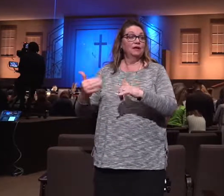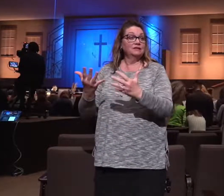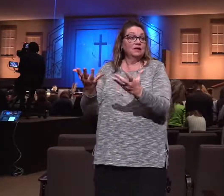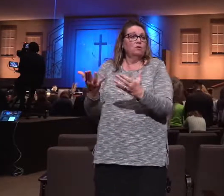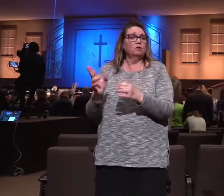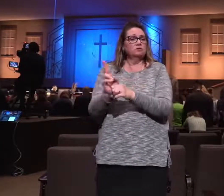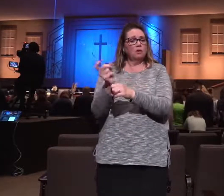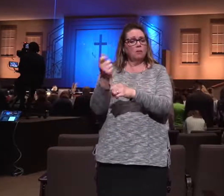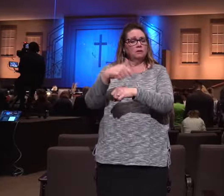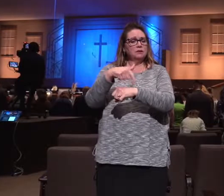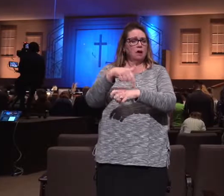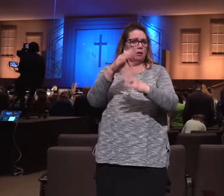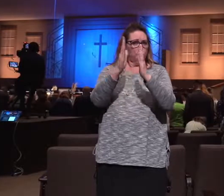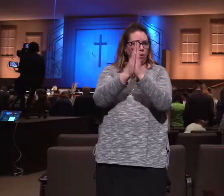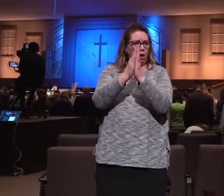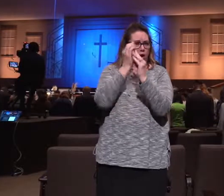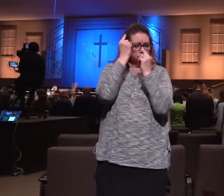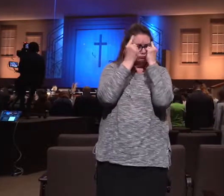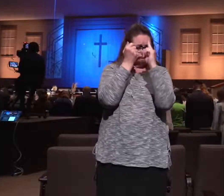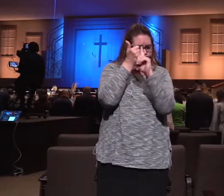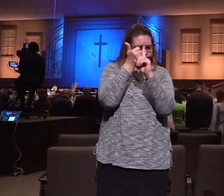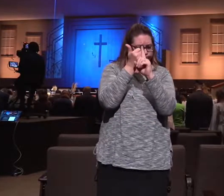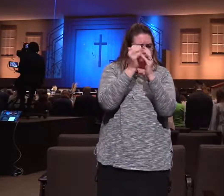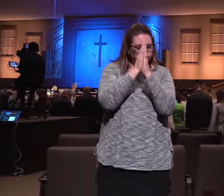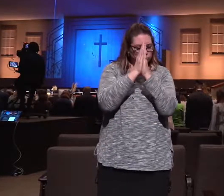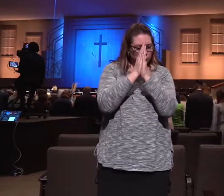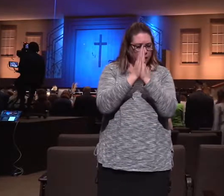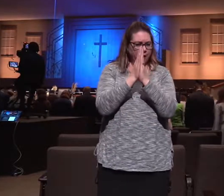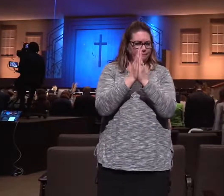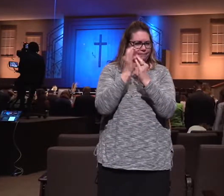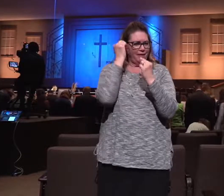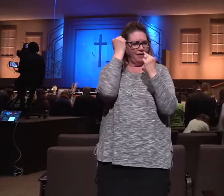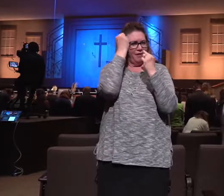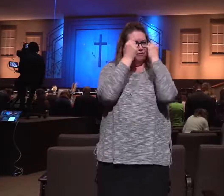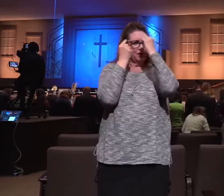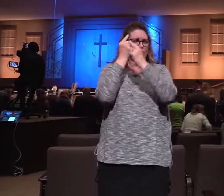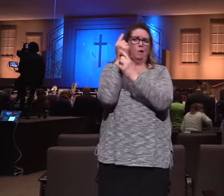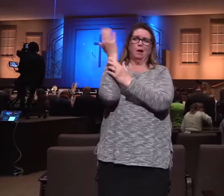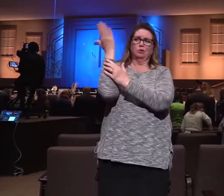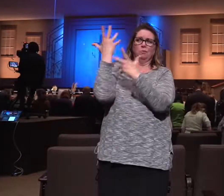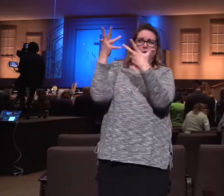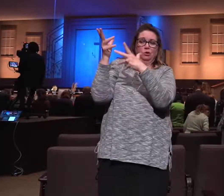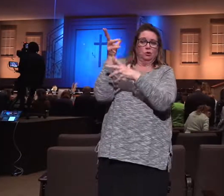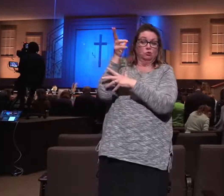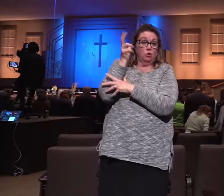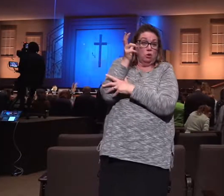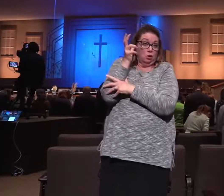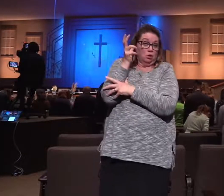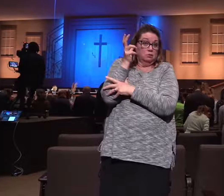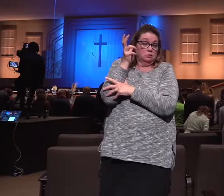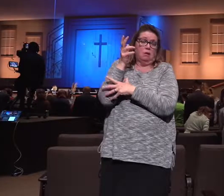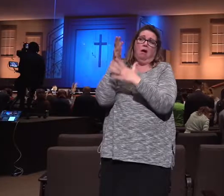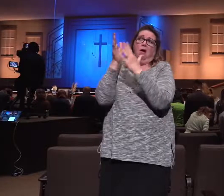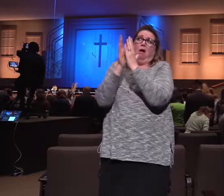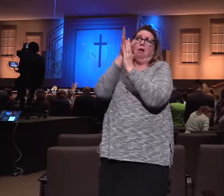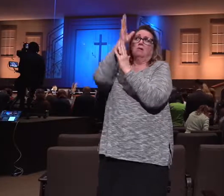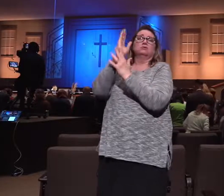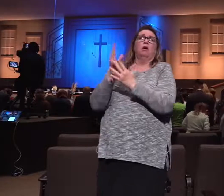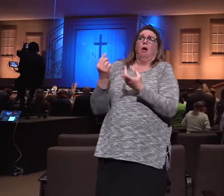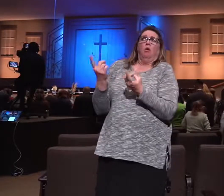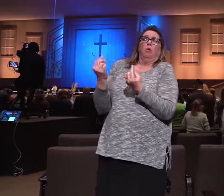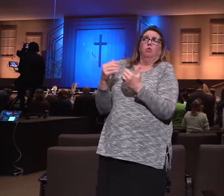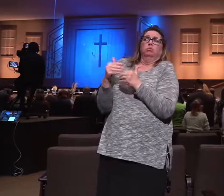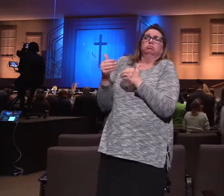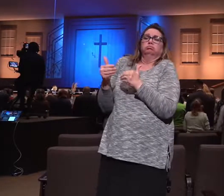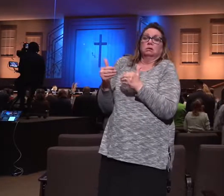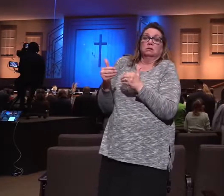take a moment and pray about what we've heard and about what God would have us to do. In a moment, we'll be on